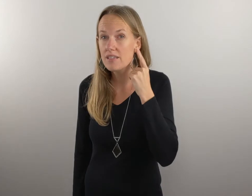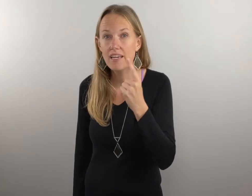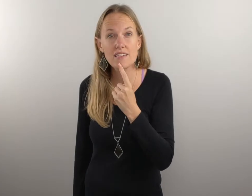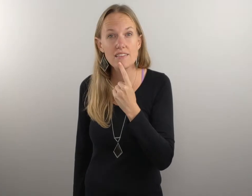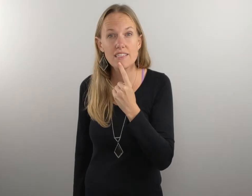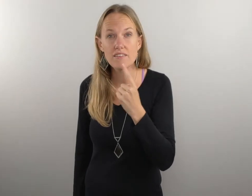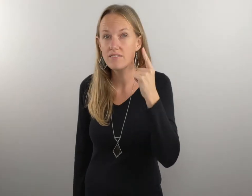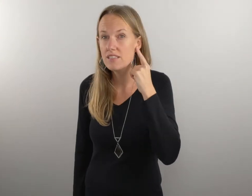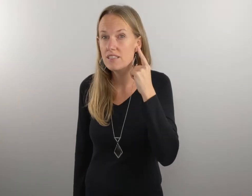okay? Deaf.